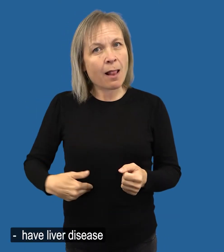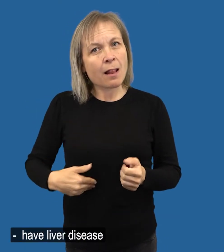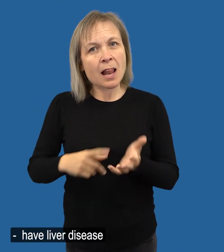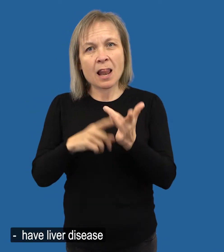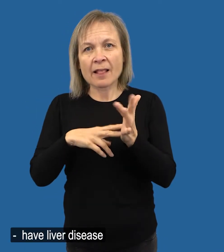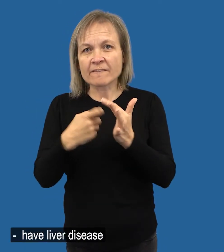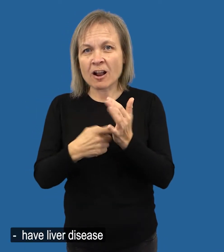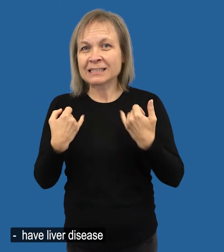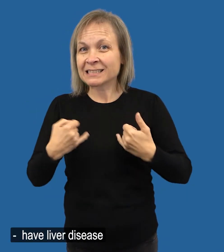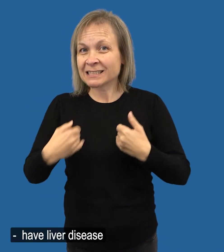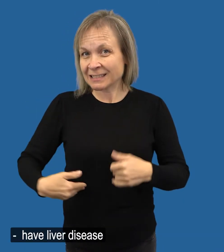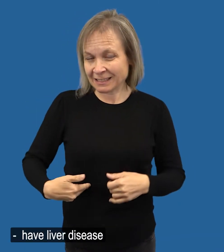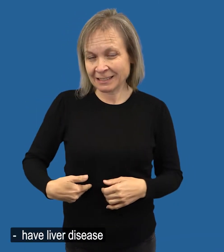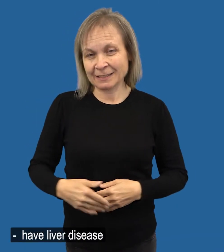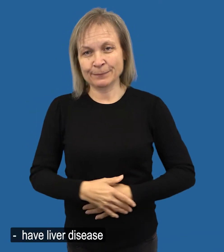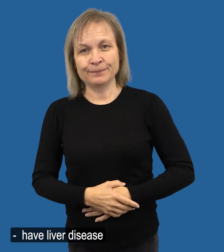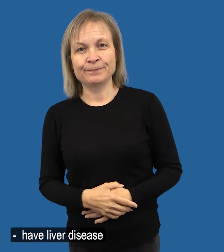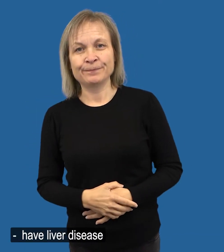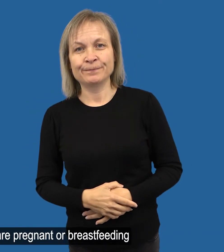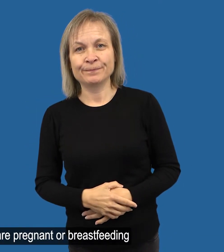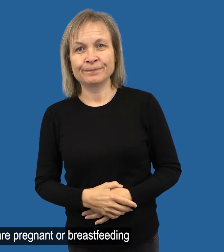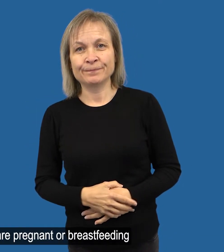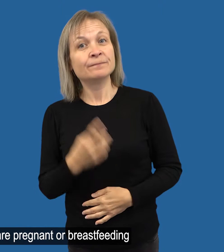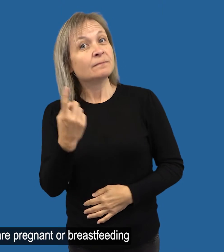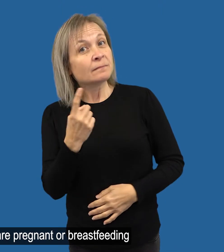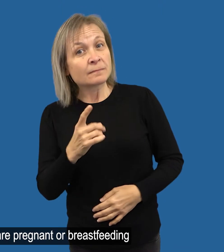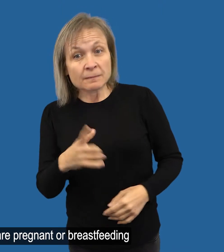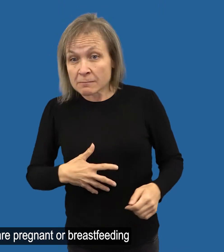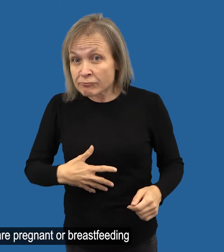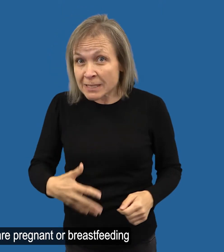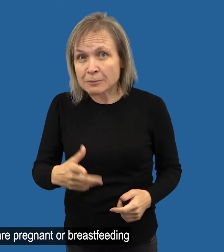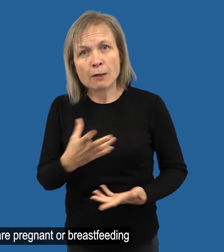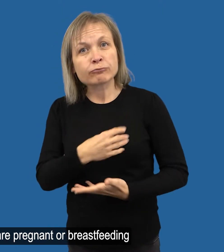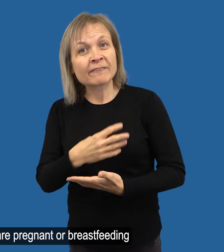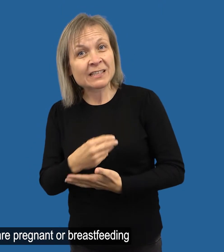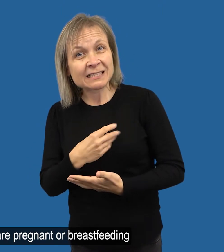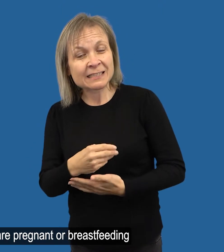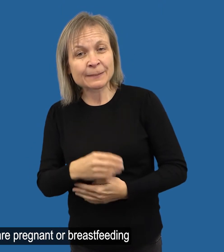Have liver disease. Are pregnant or breastfeeding.